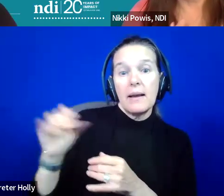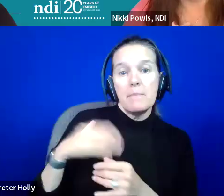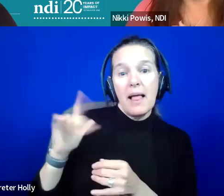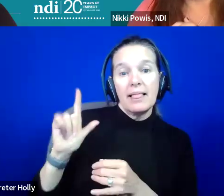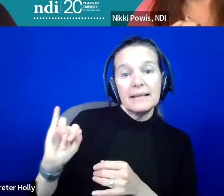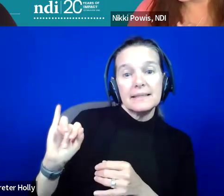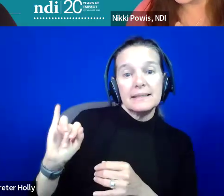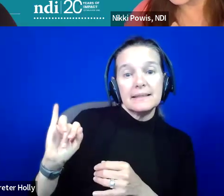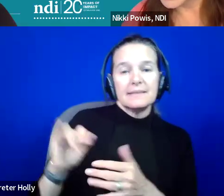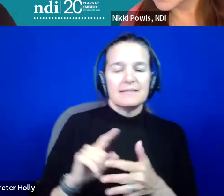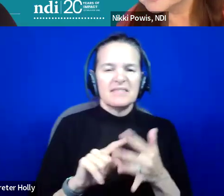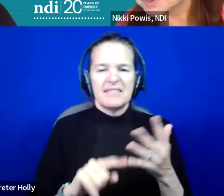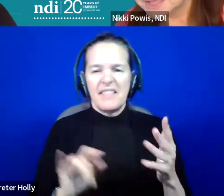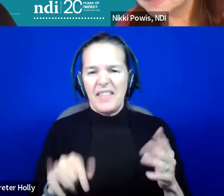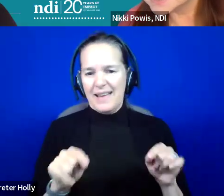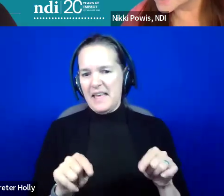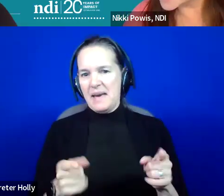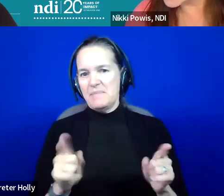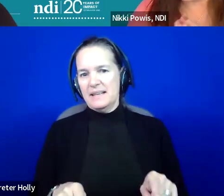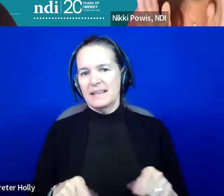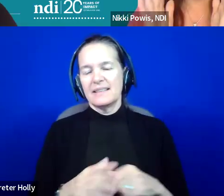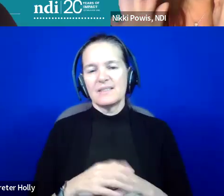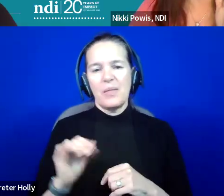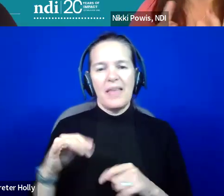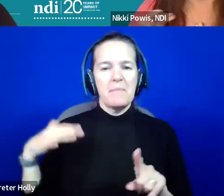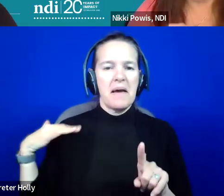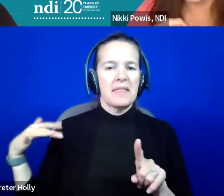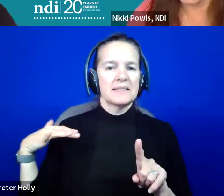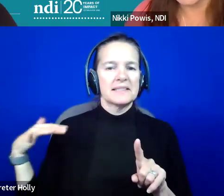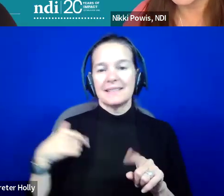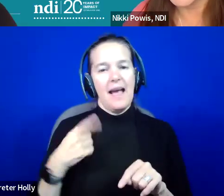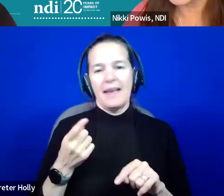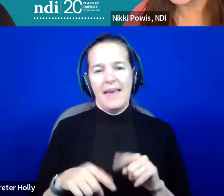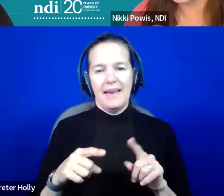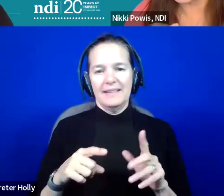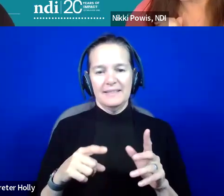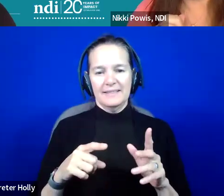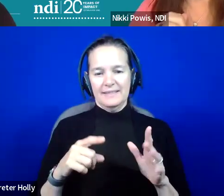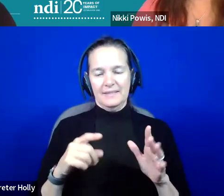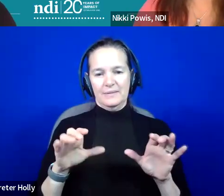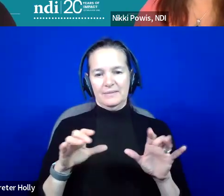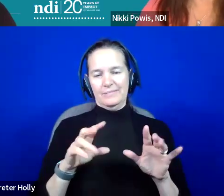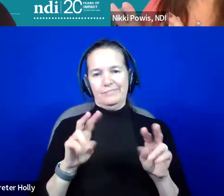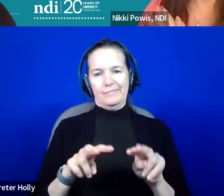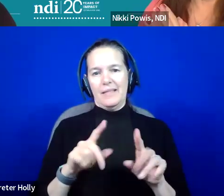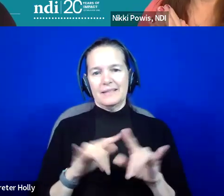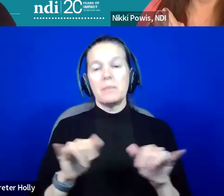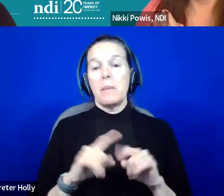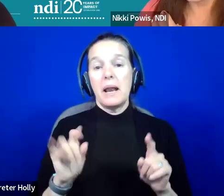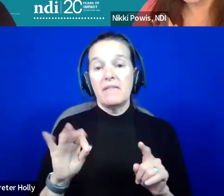LinkedIn. And so if behind the scenes I can't multitask to do it as well, but if anybody can pop